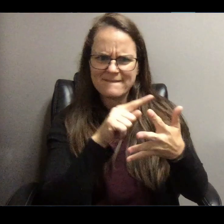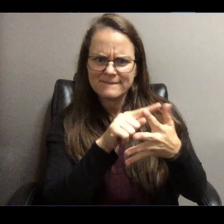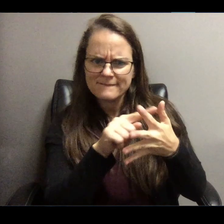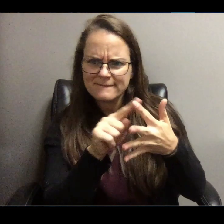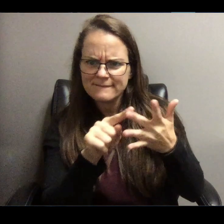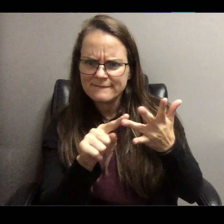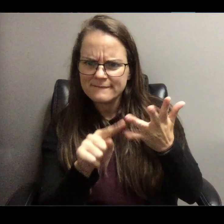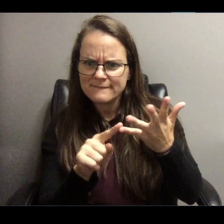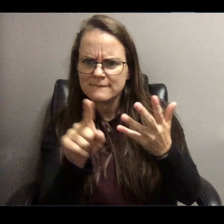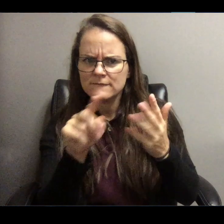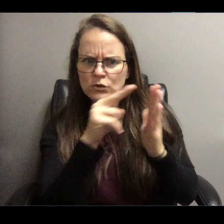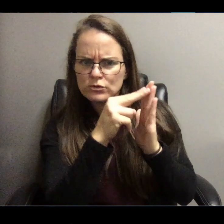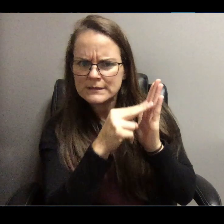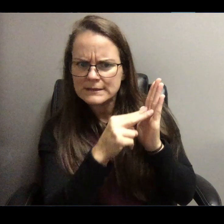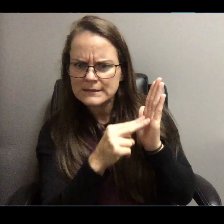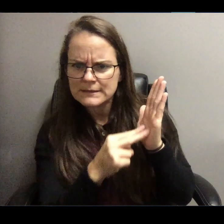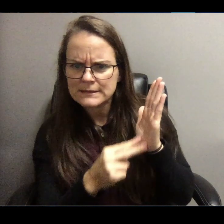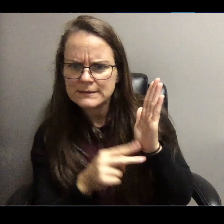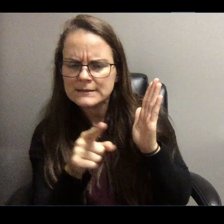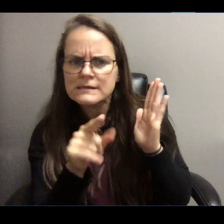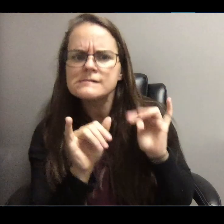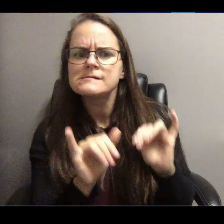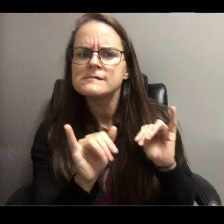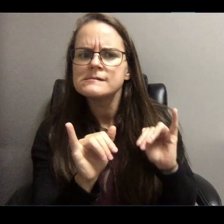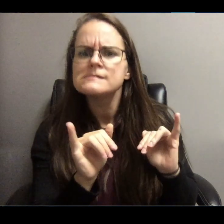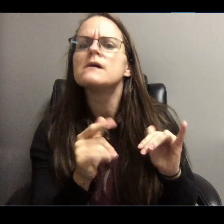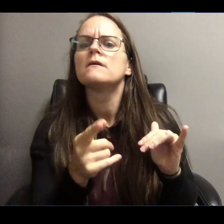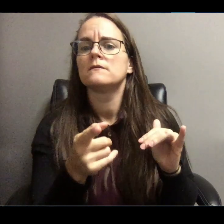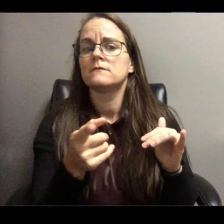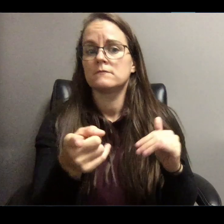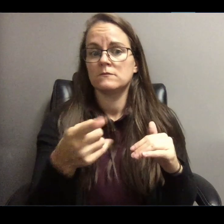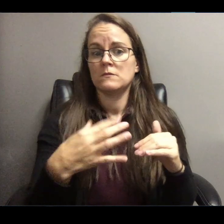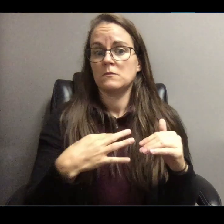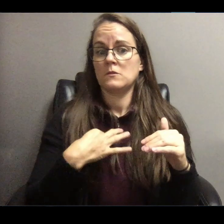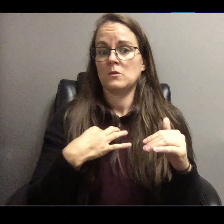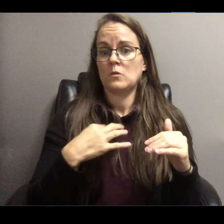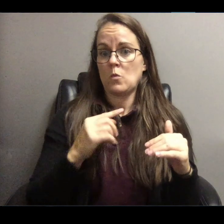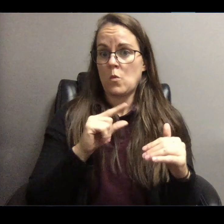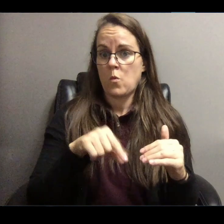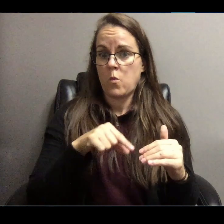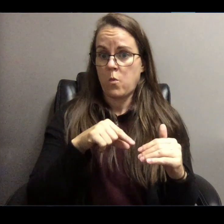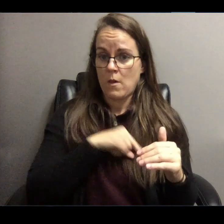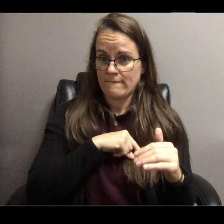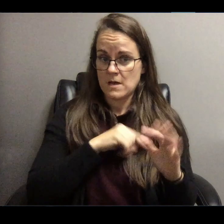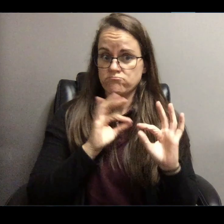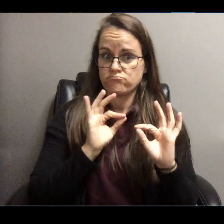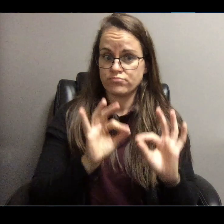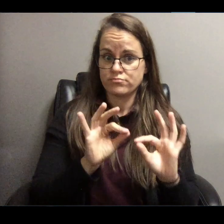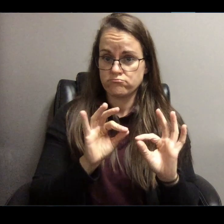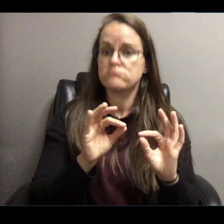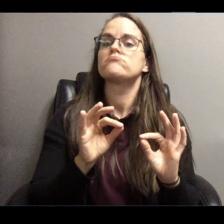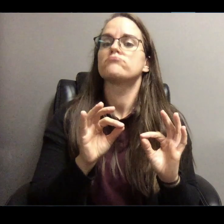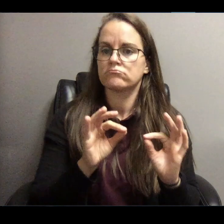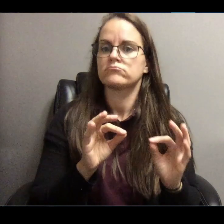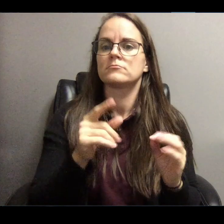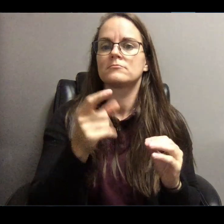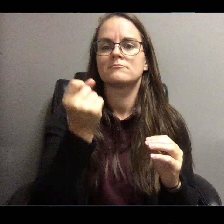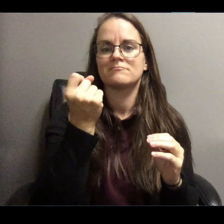are a list here of other qualifications for an individual who is unable to vote in